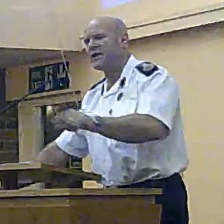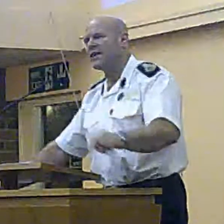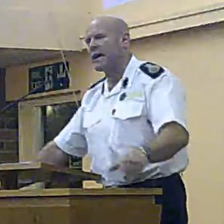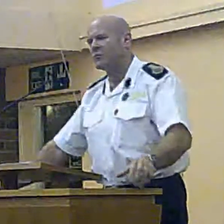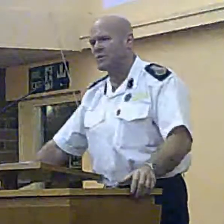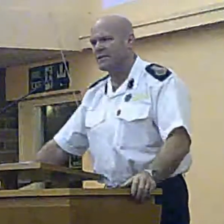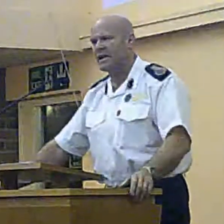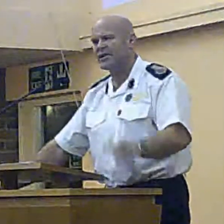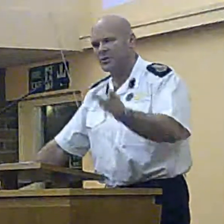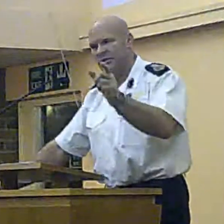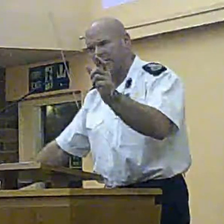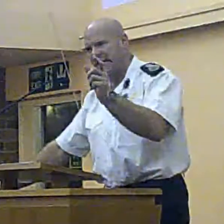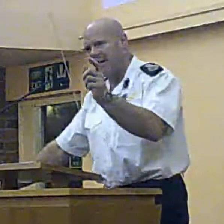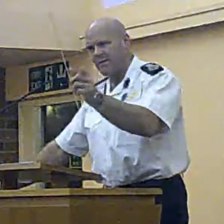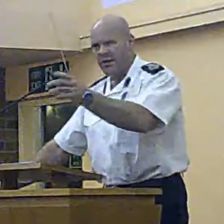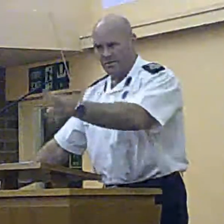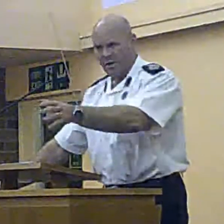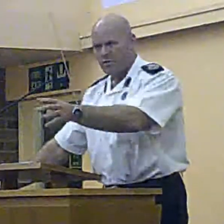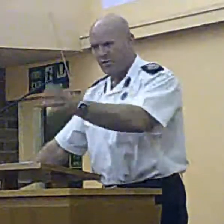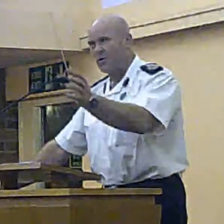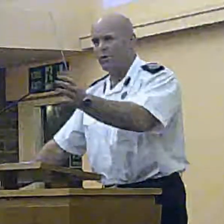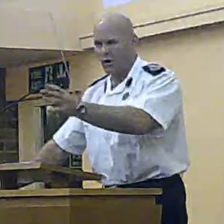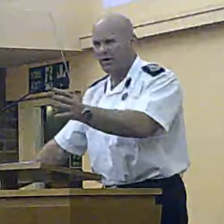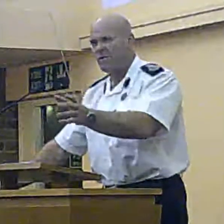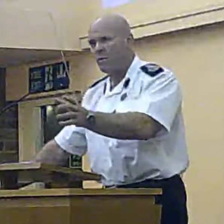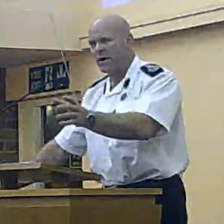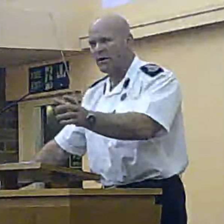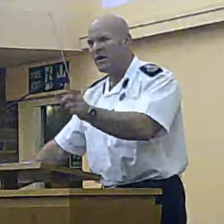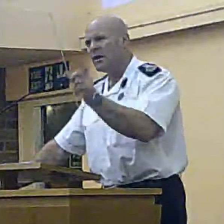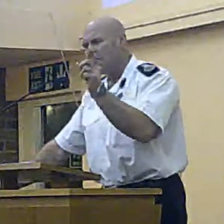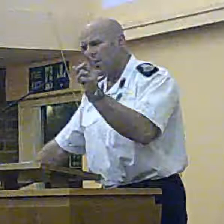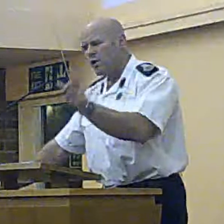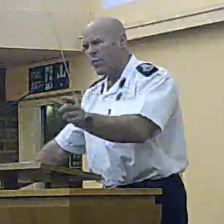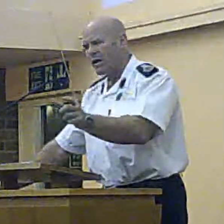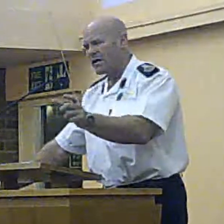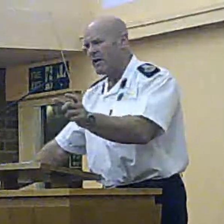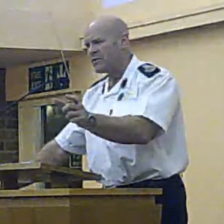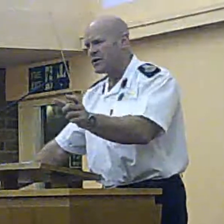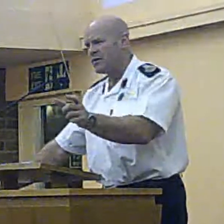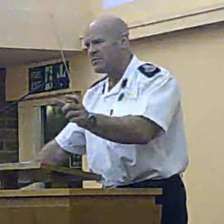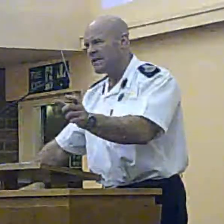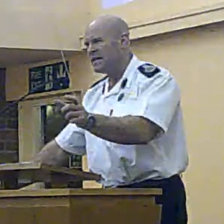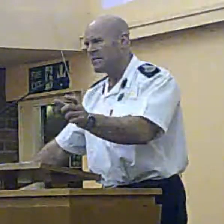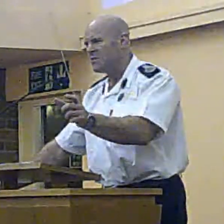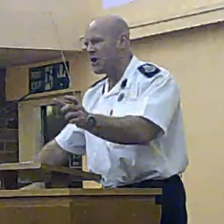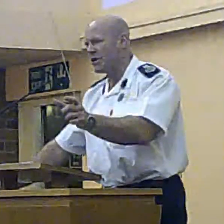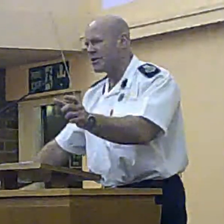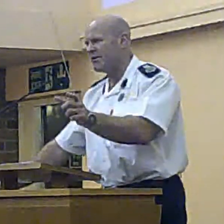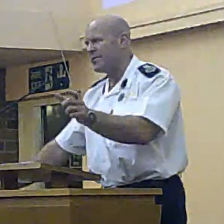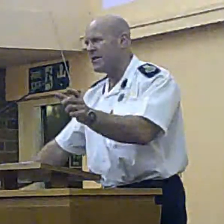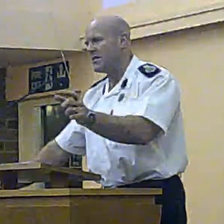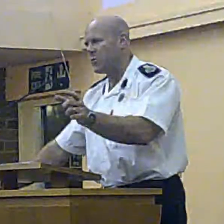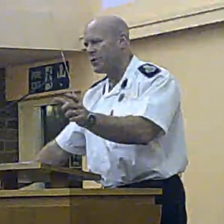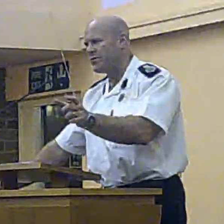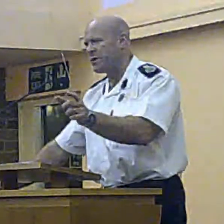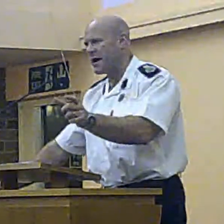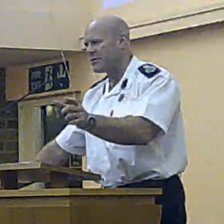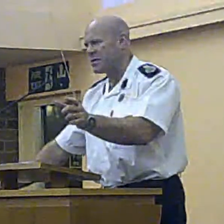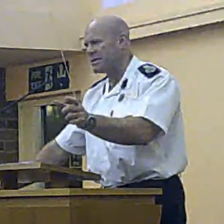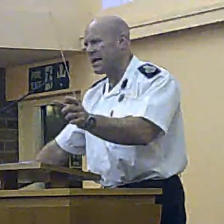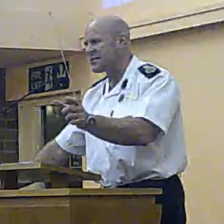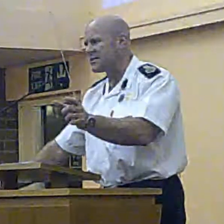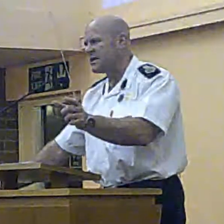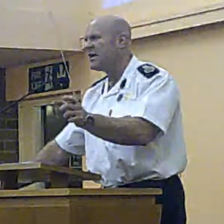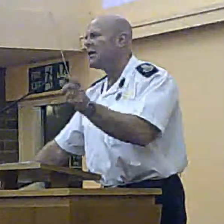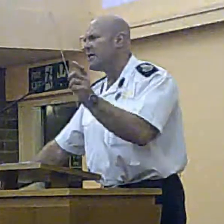to the council tax. So you see, you have, for those of you who all live in Whittle, Whittle Council take the majority of the money from the